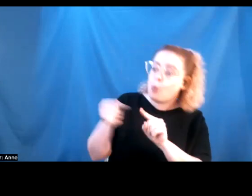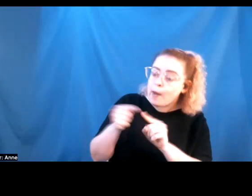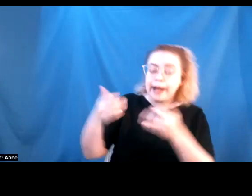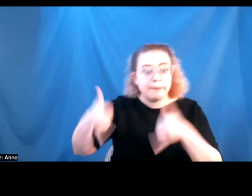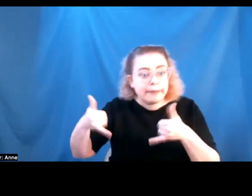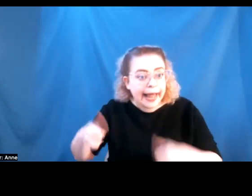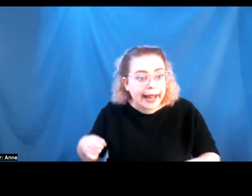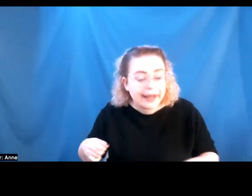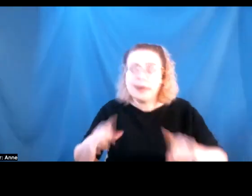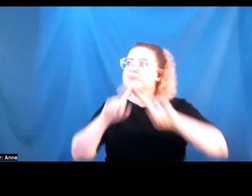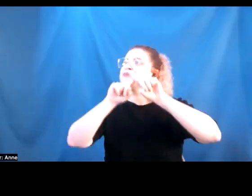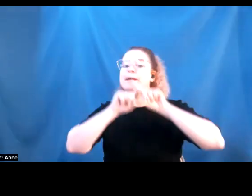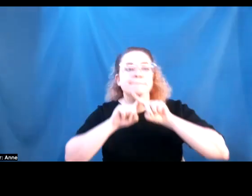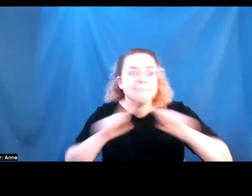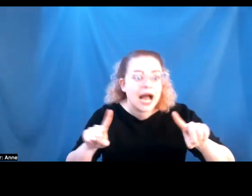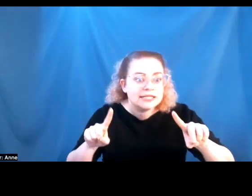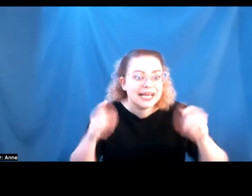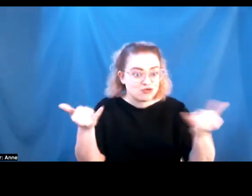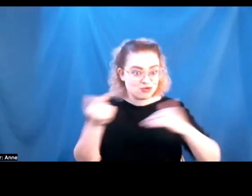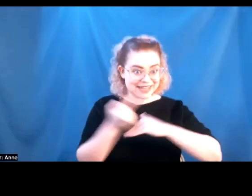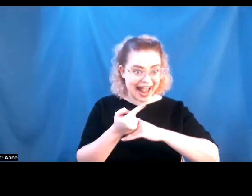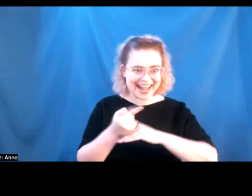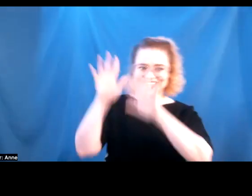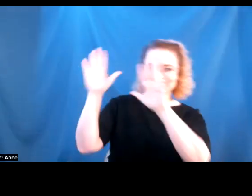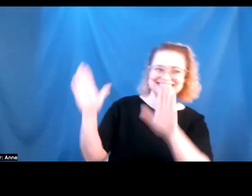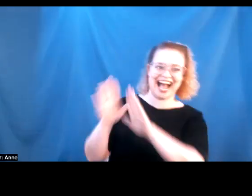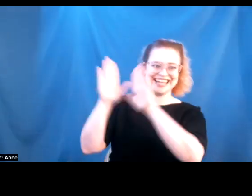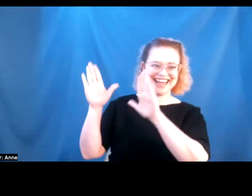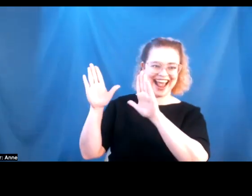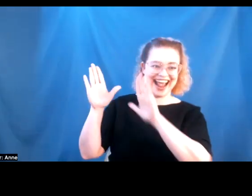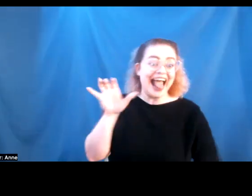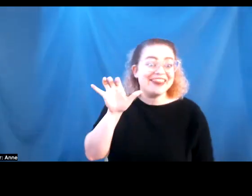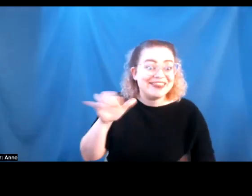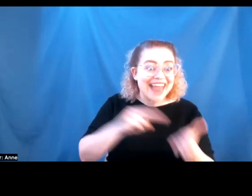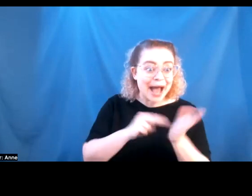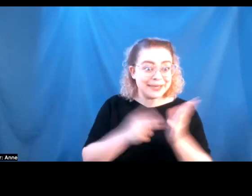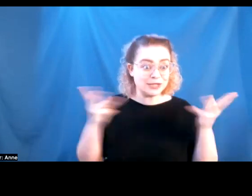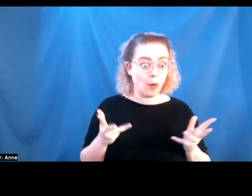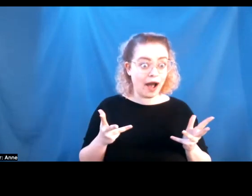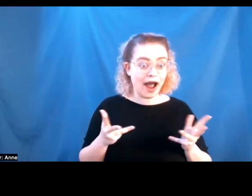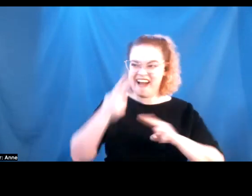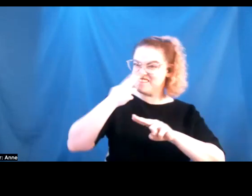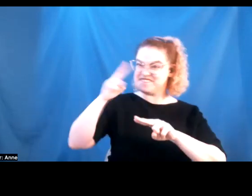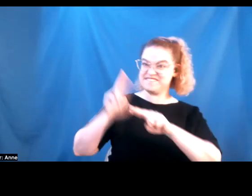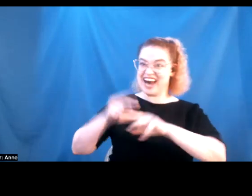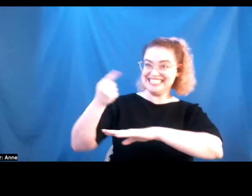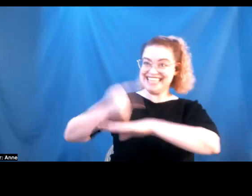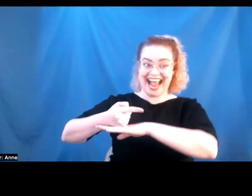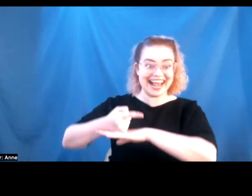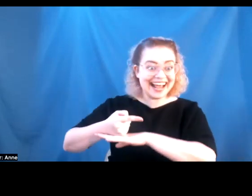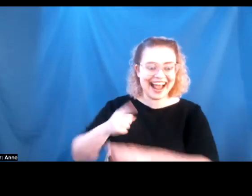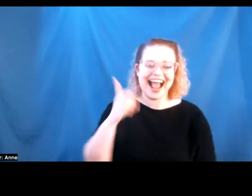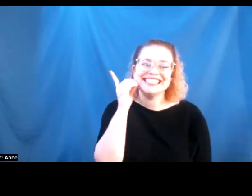But today is Sunday. That means fun day. Dinah spreads out